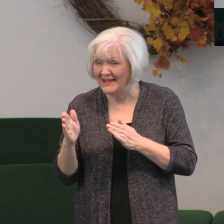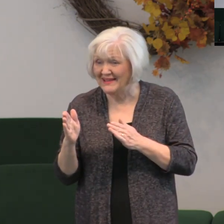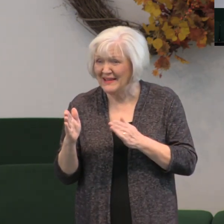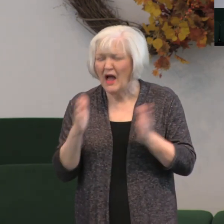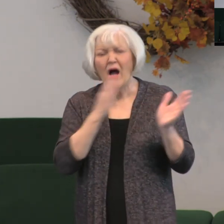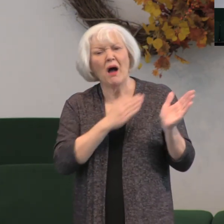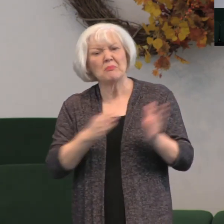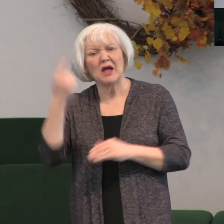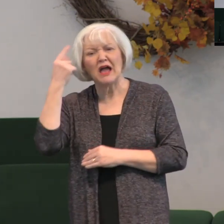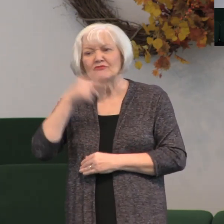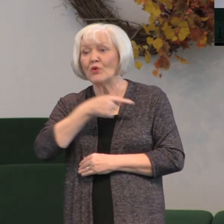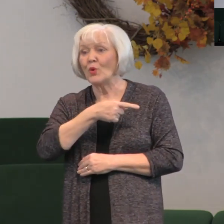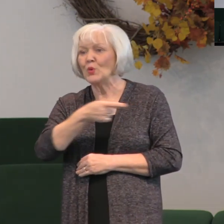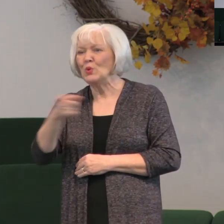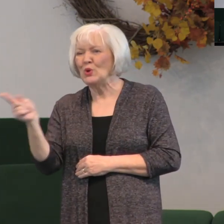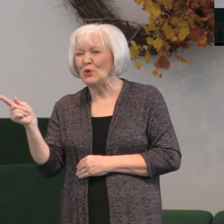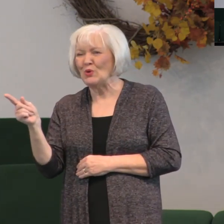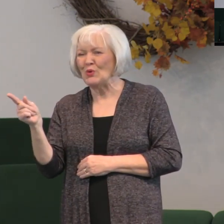to talk to them?